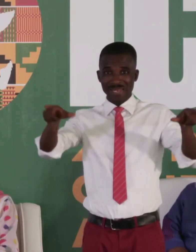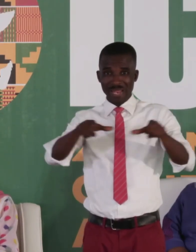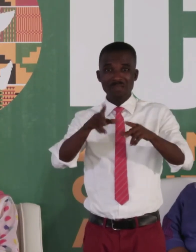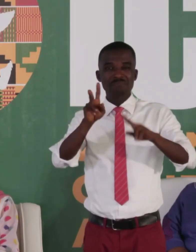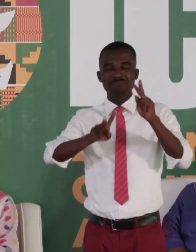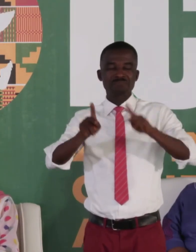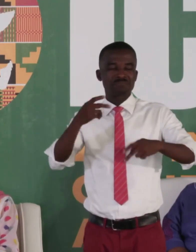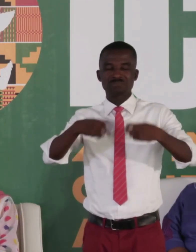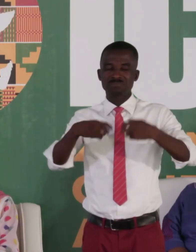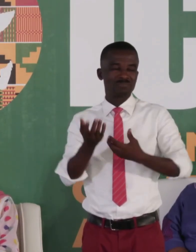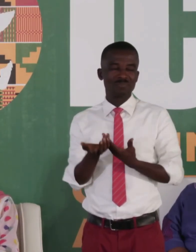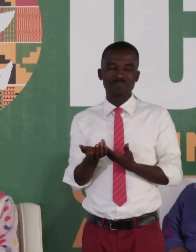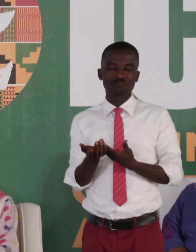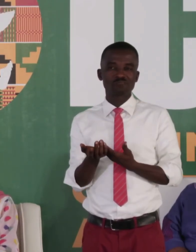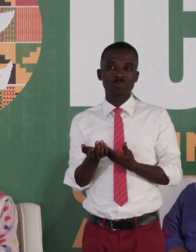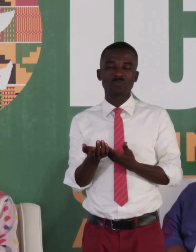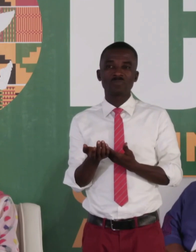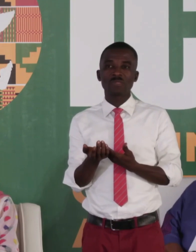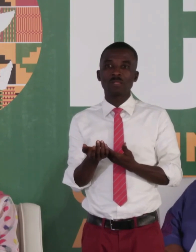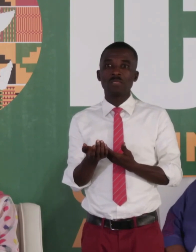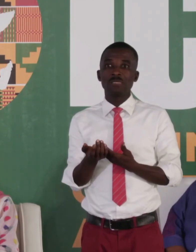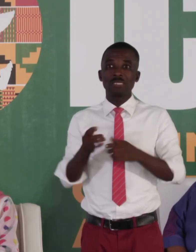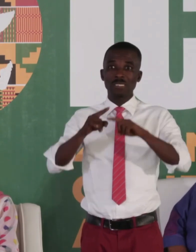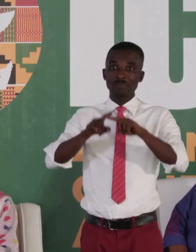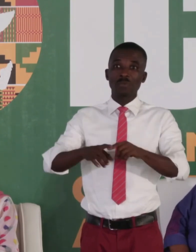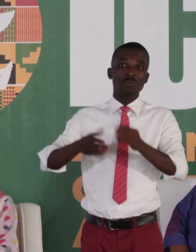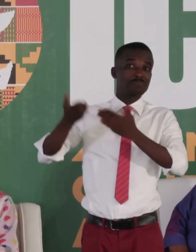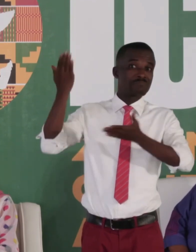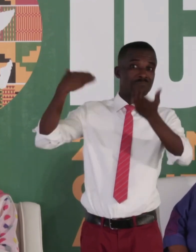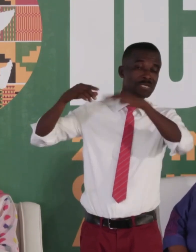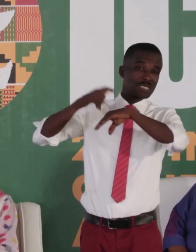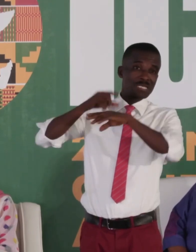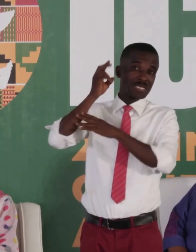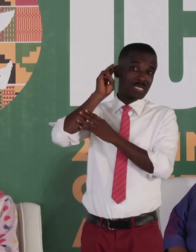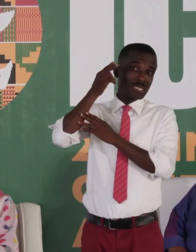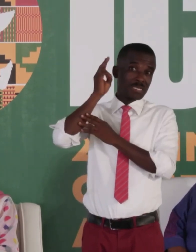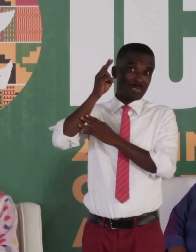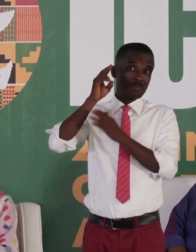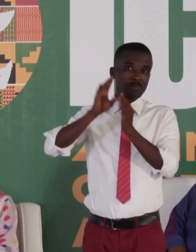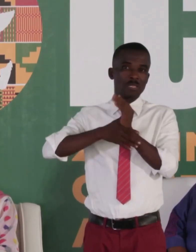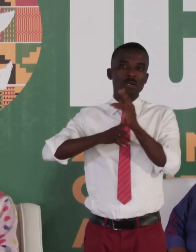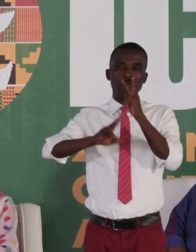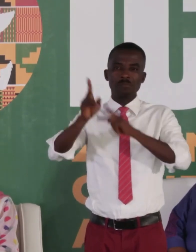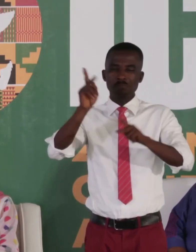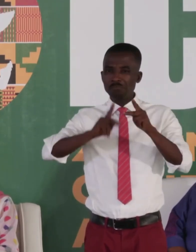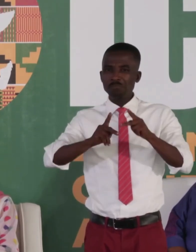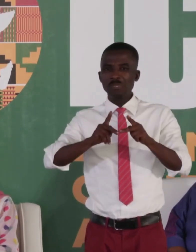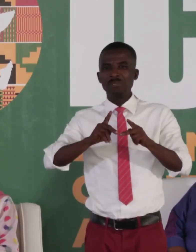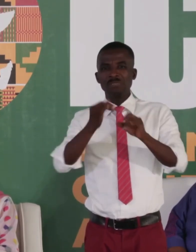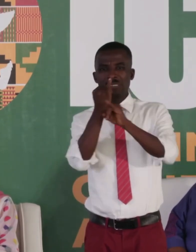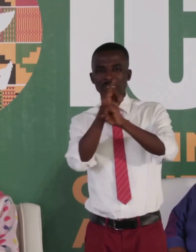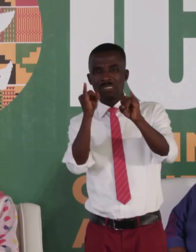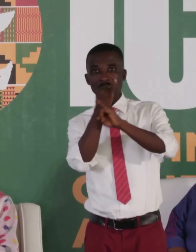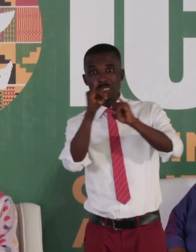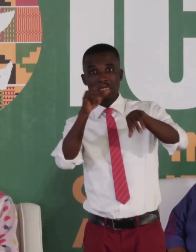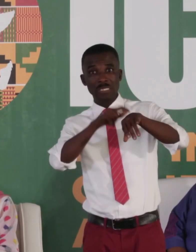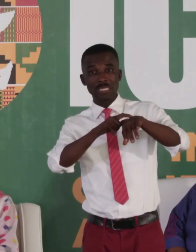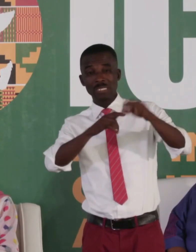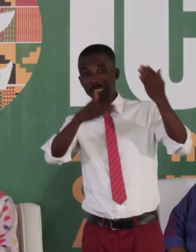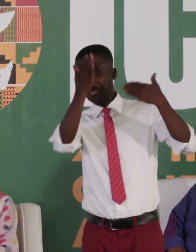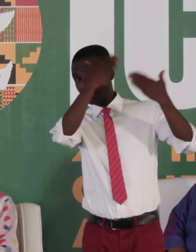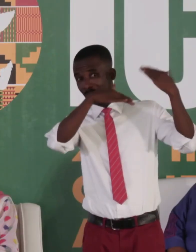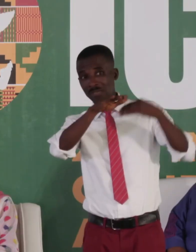dates back to pre-colonial era and then goes into post-independence era in the